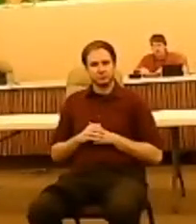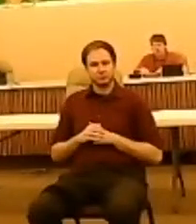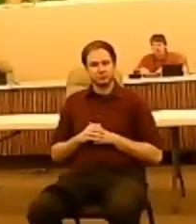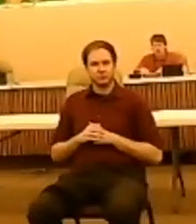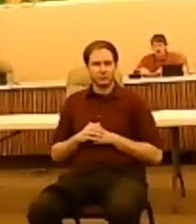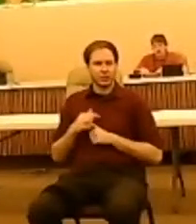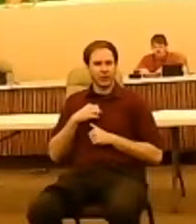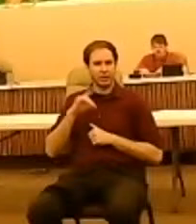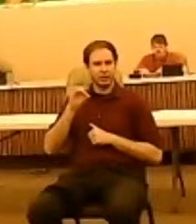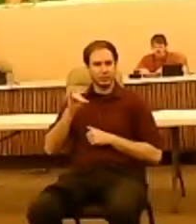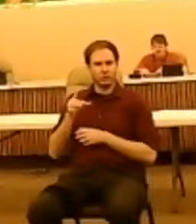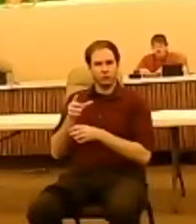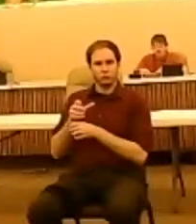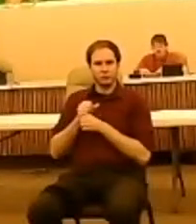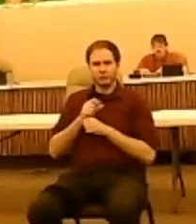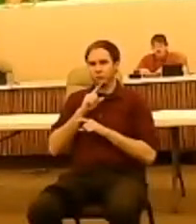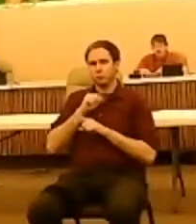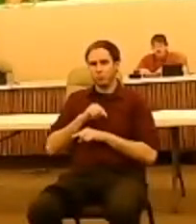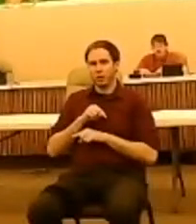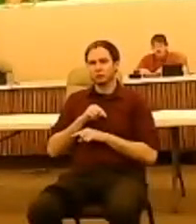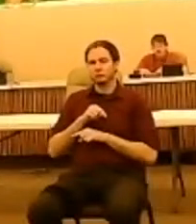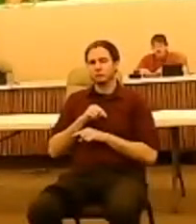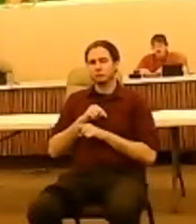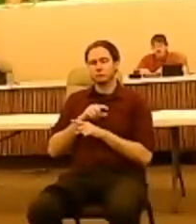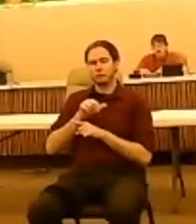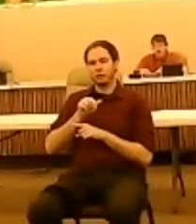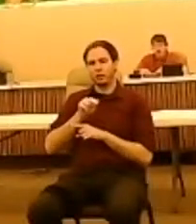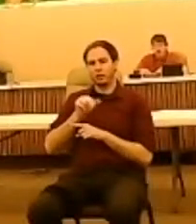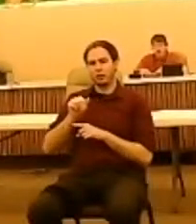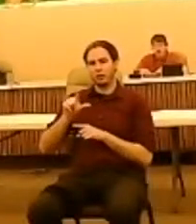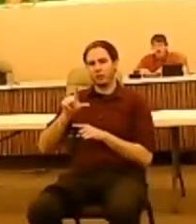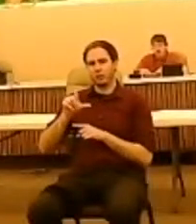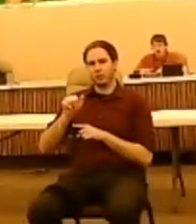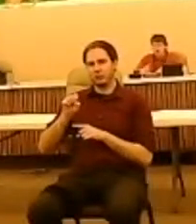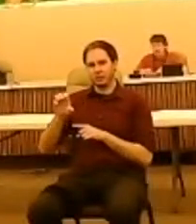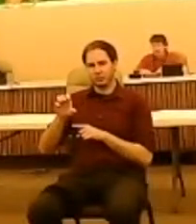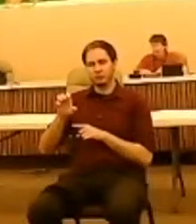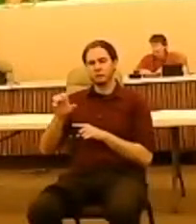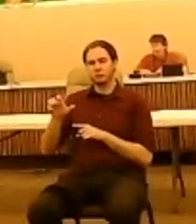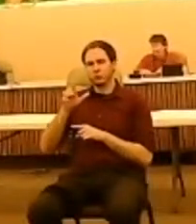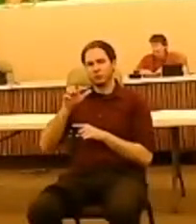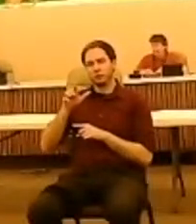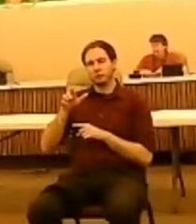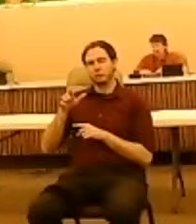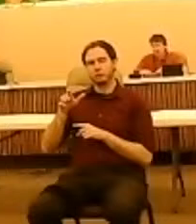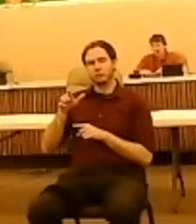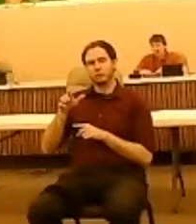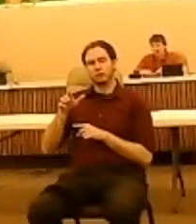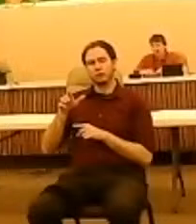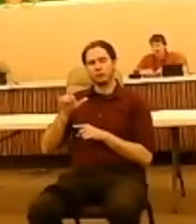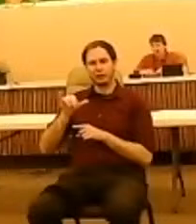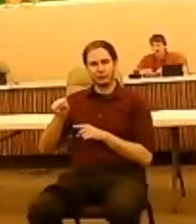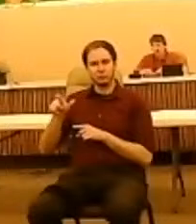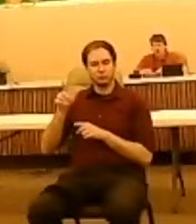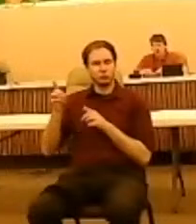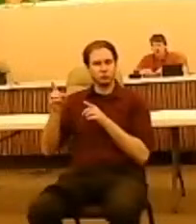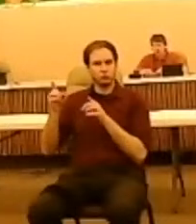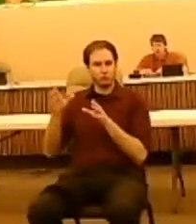I did receive word back from Anna Liss, the